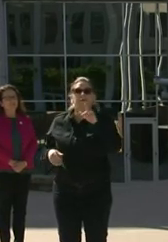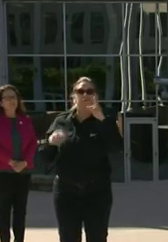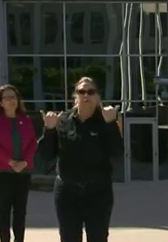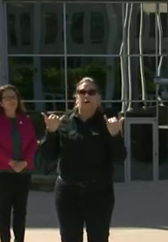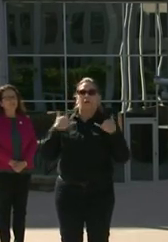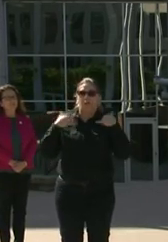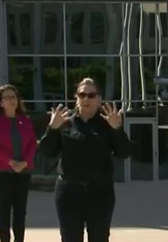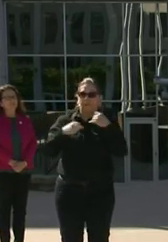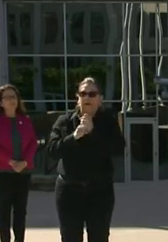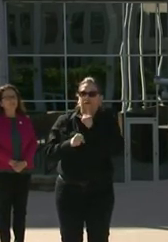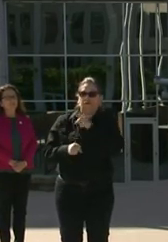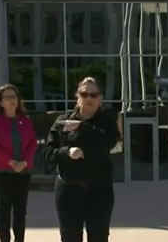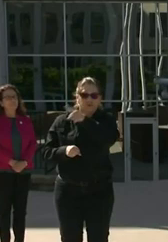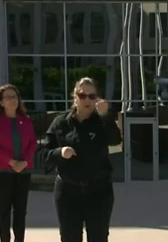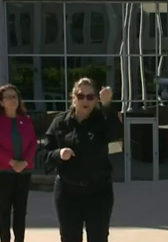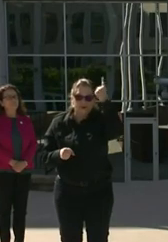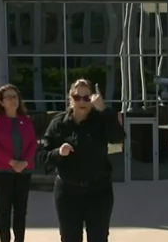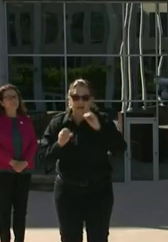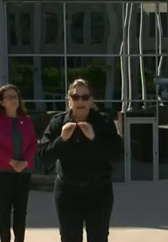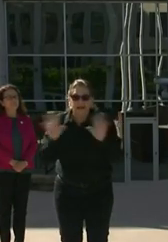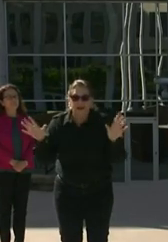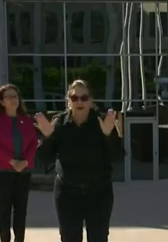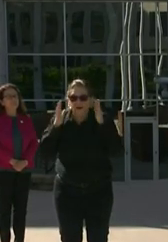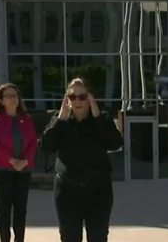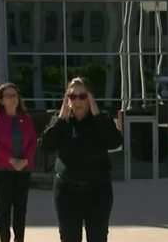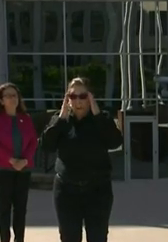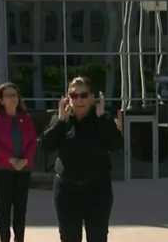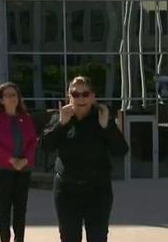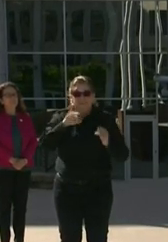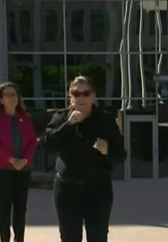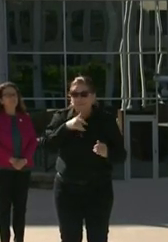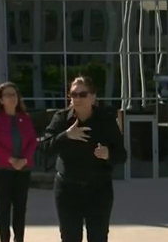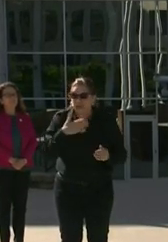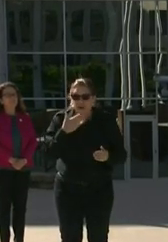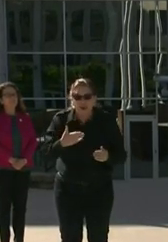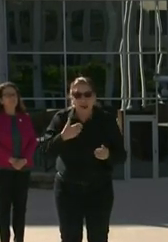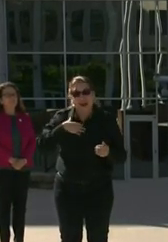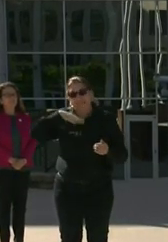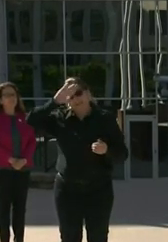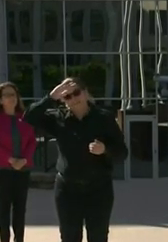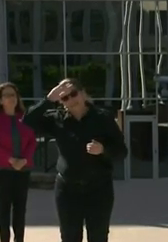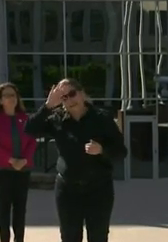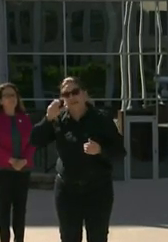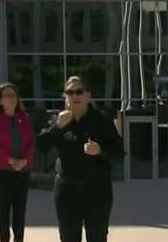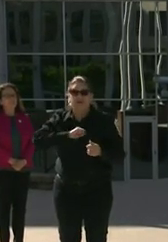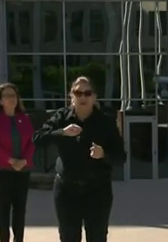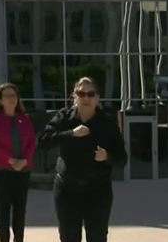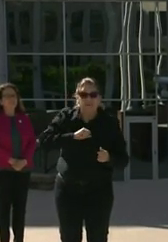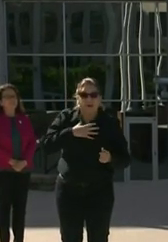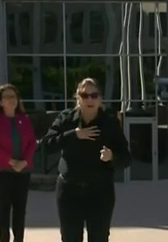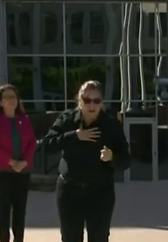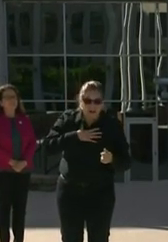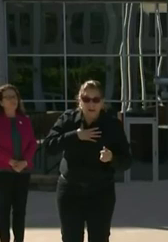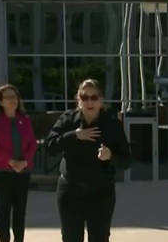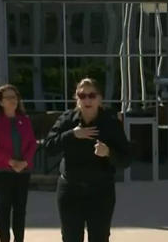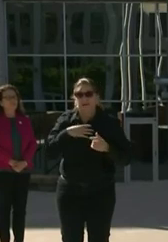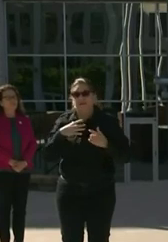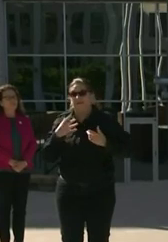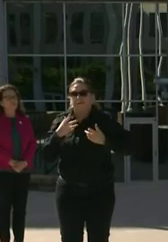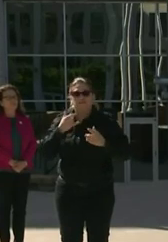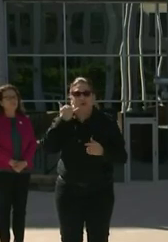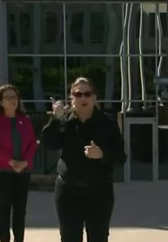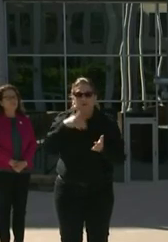of COVID-19, fever, cough, or shortness of breath, we need you to call a doctor or health care provider, and we need you to stay